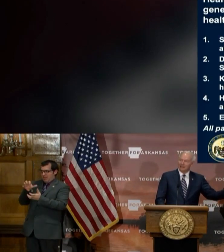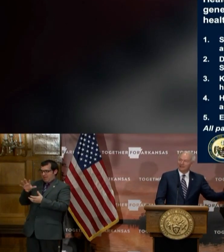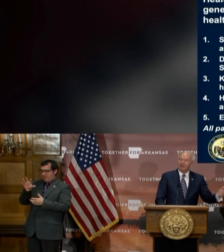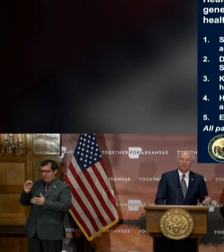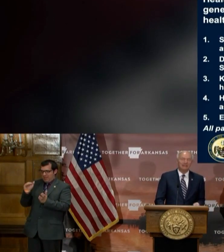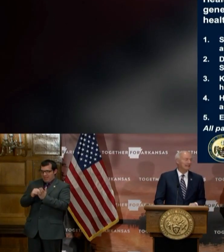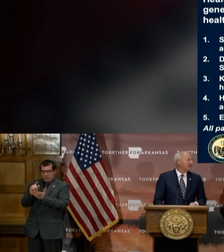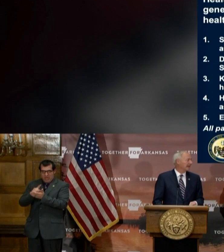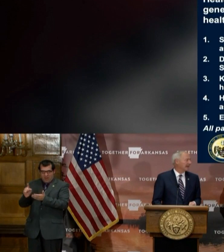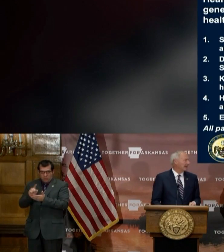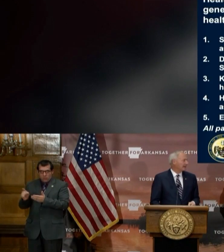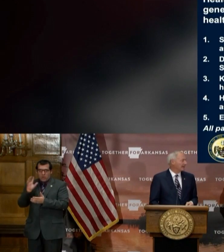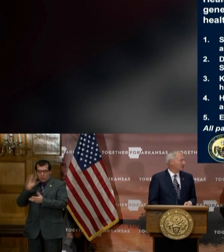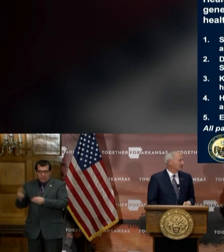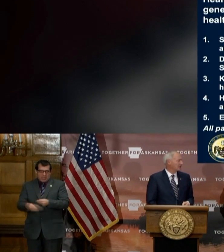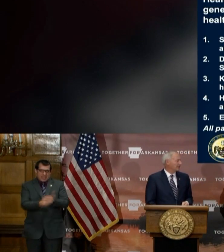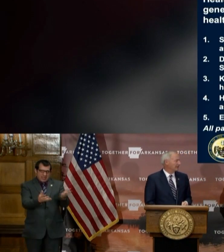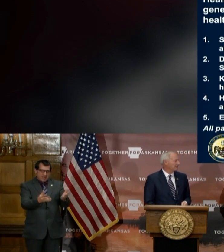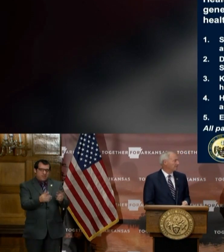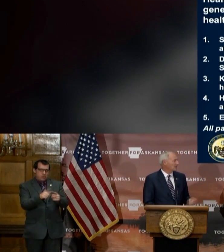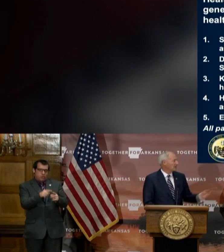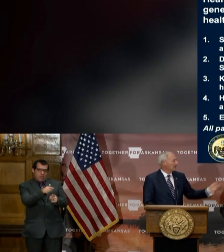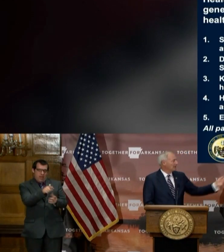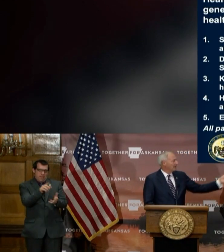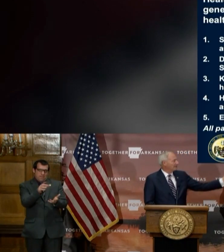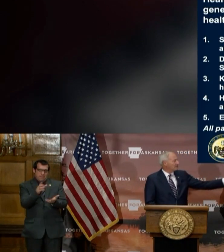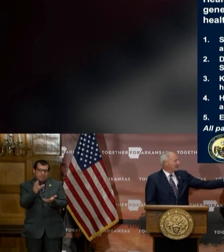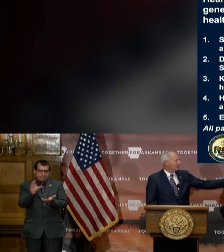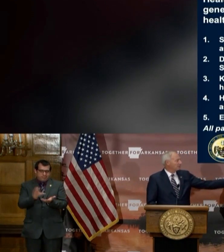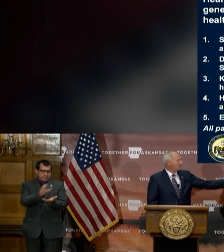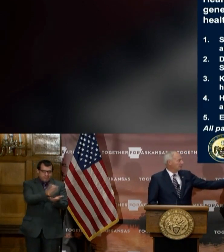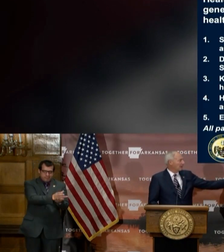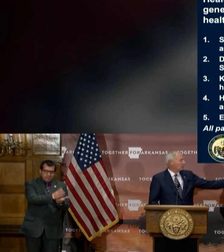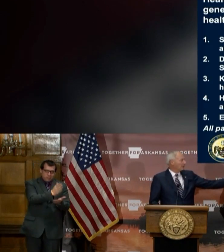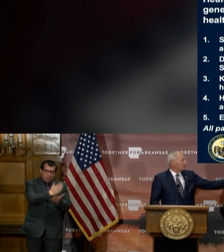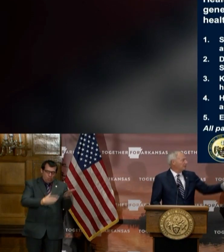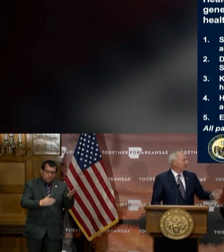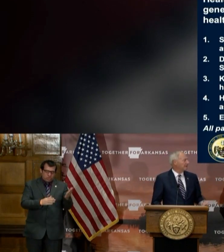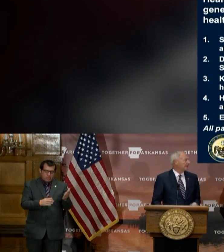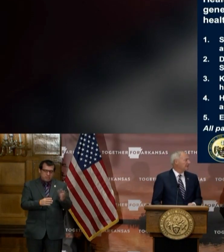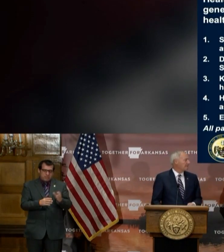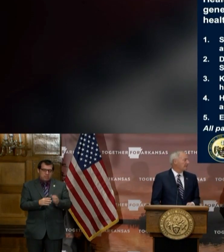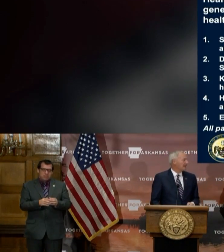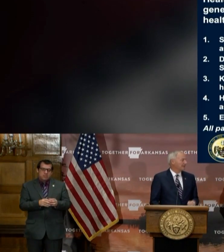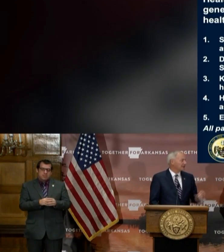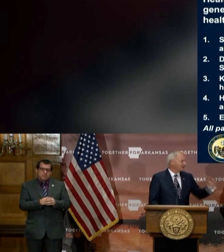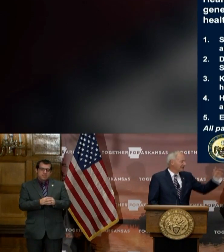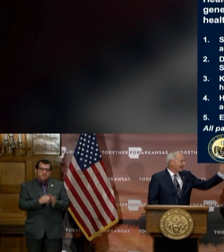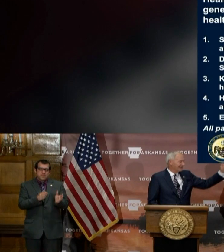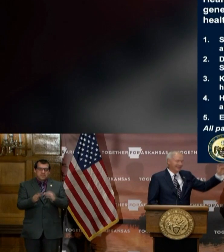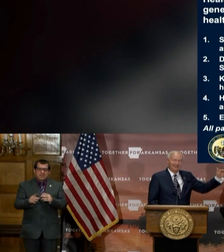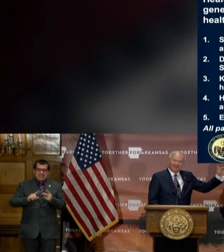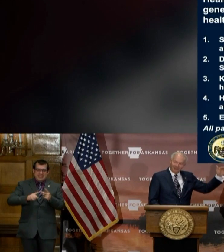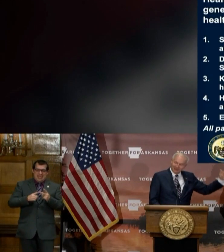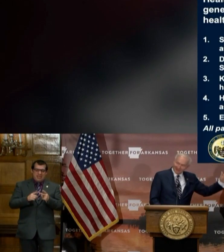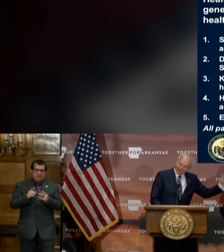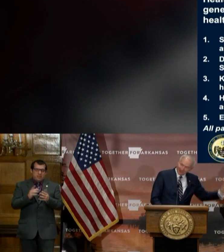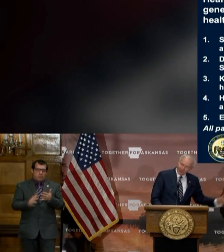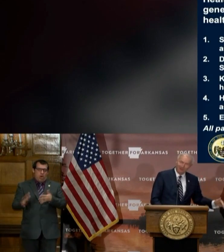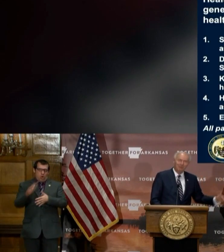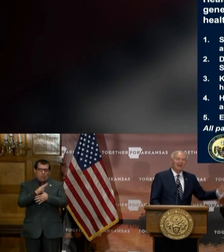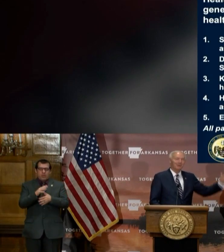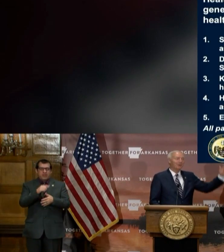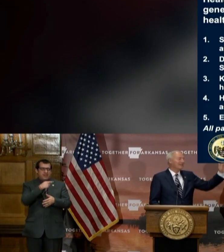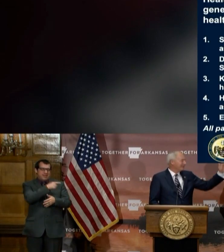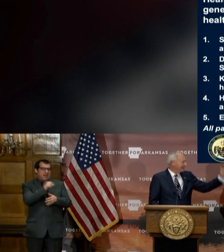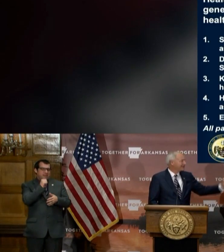week, they'll be getting that allocation to them. The second priority would be and this is not in